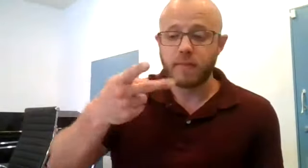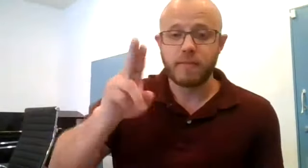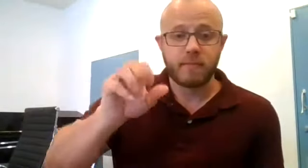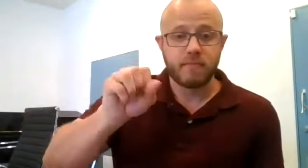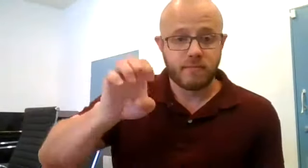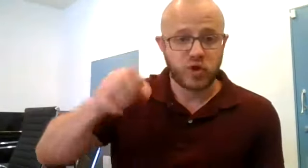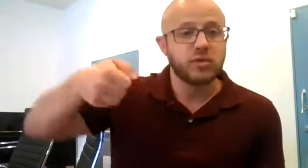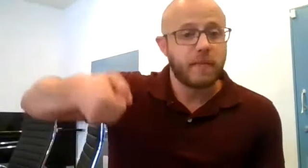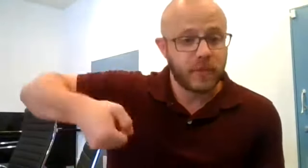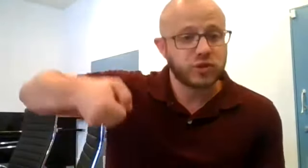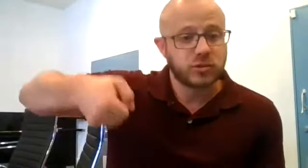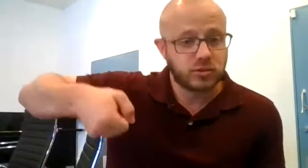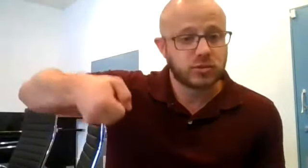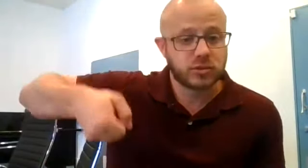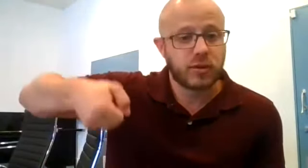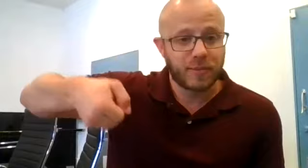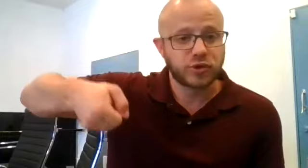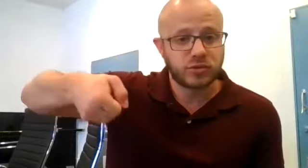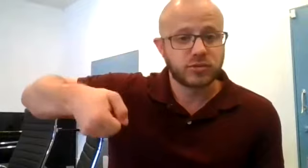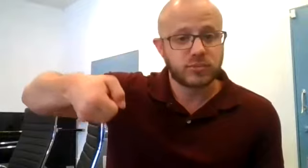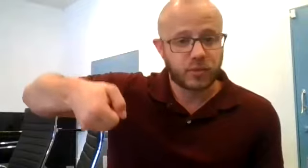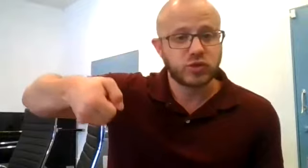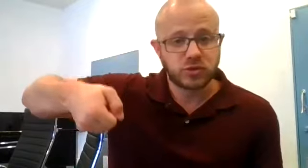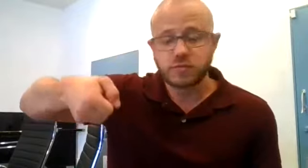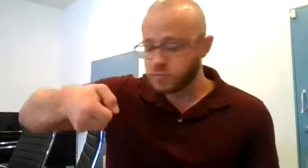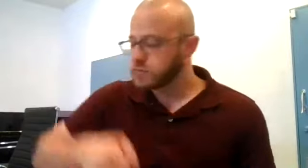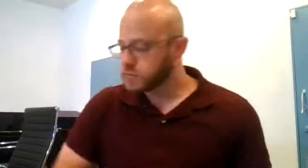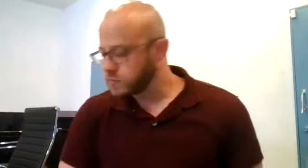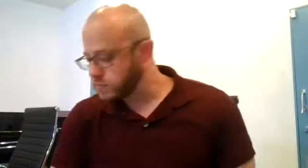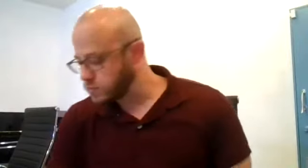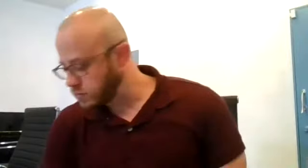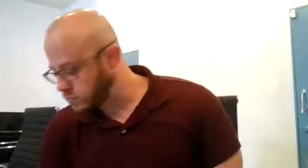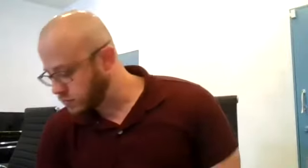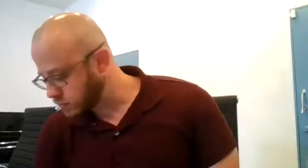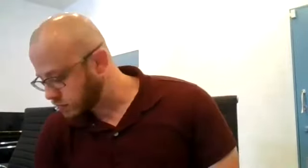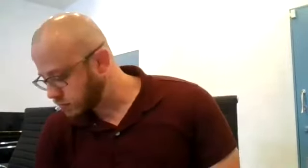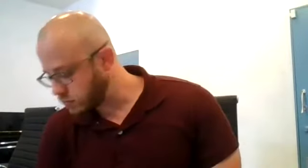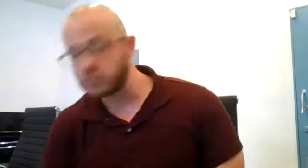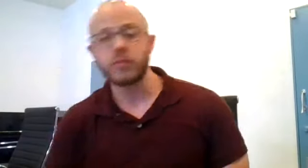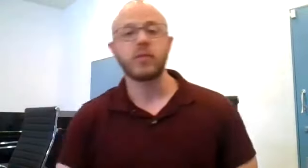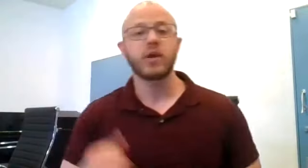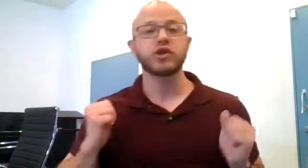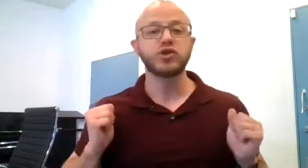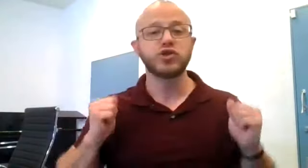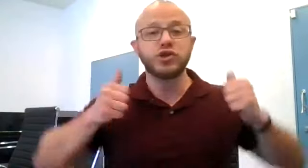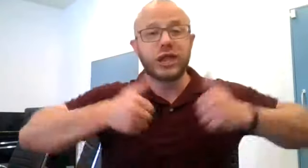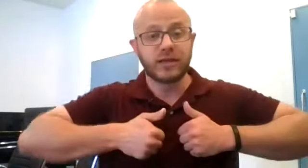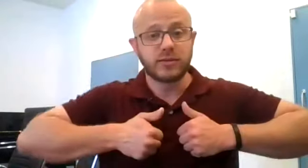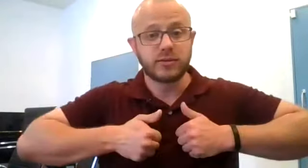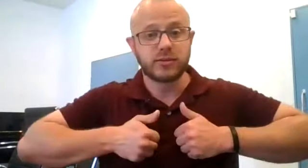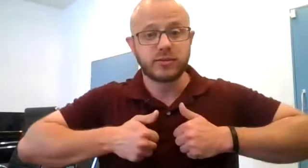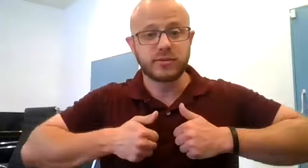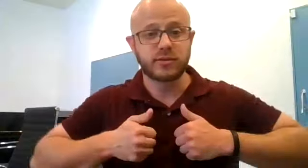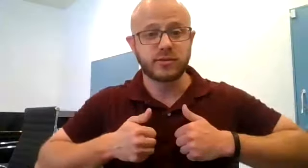Purse. Purse. jacket.